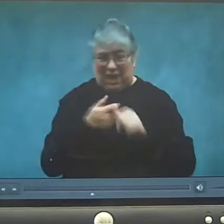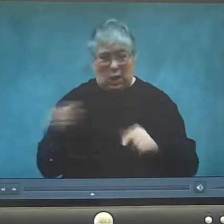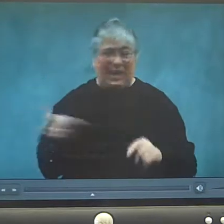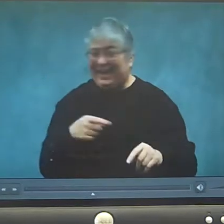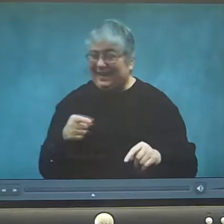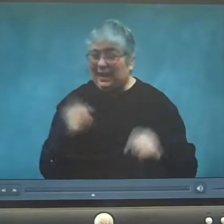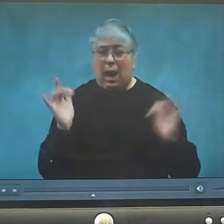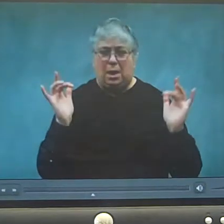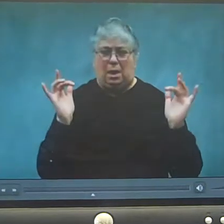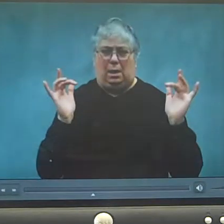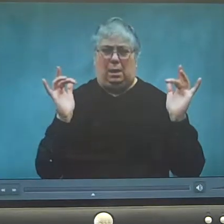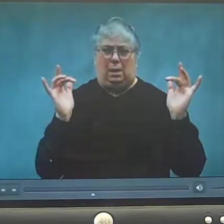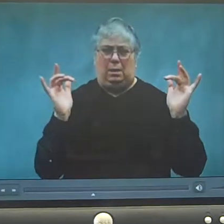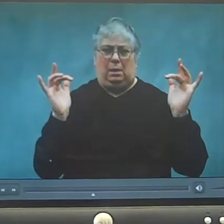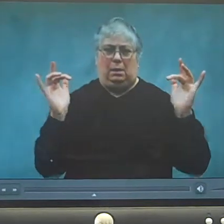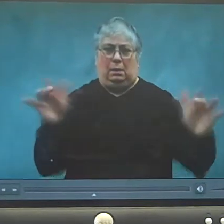they're driving, and